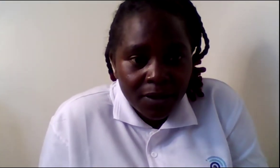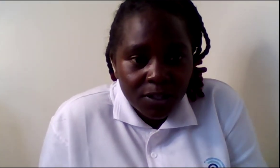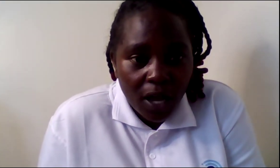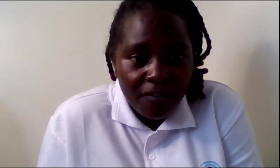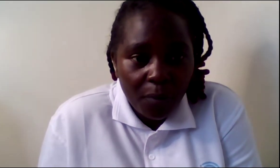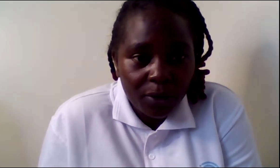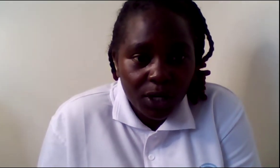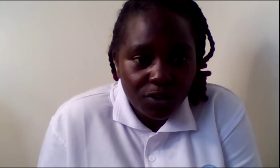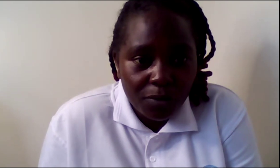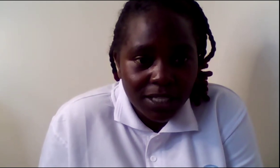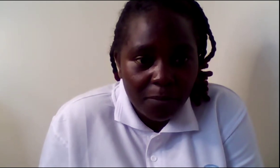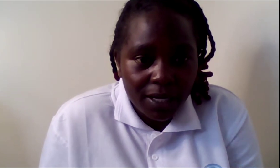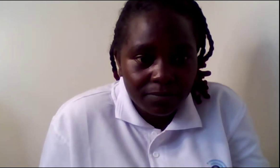So I have one question from Samuel.